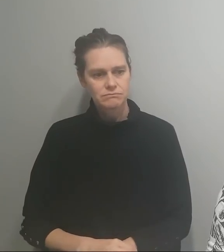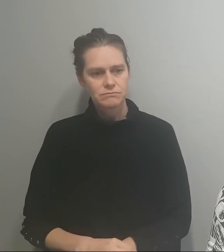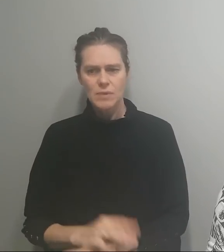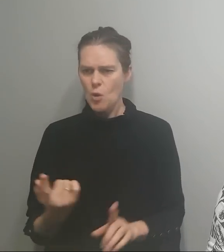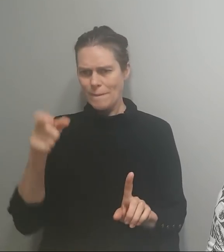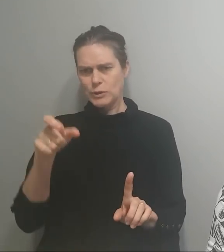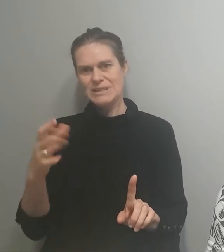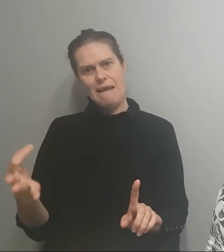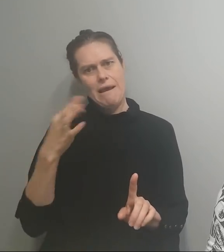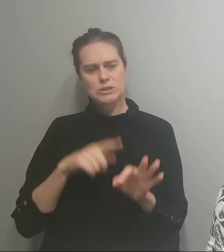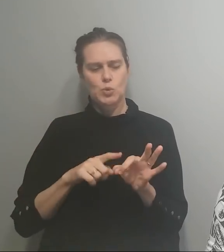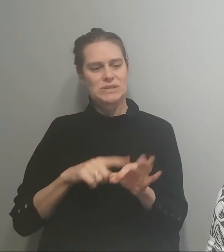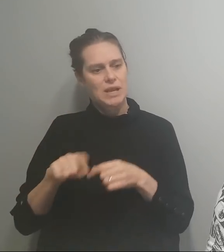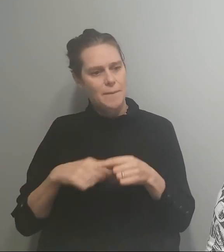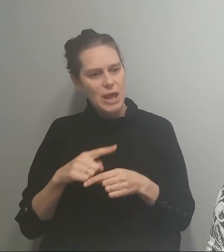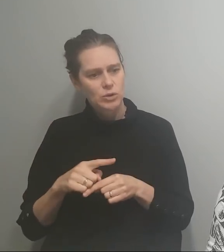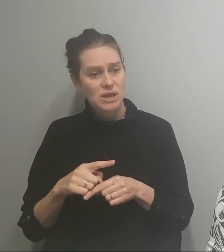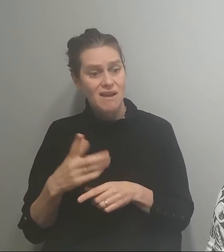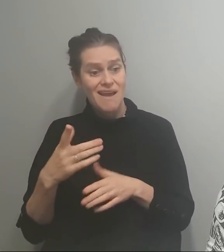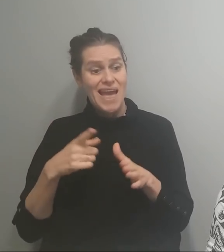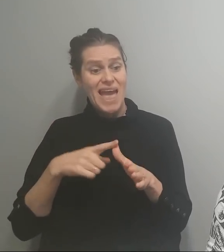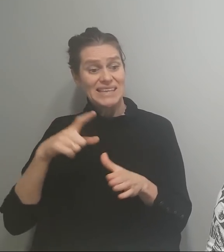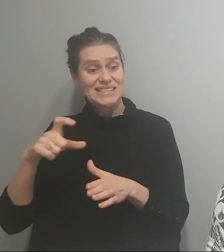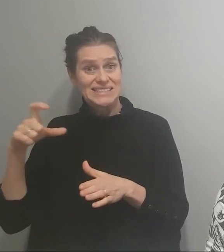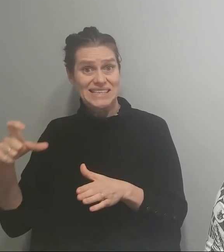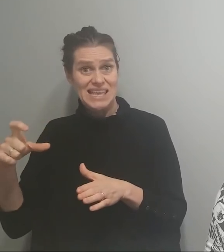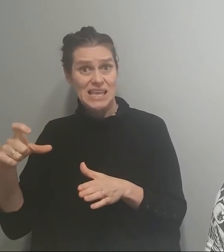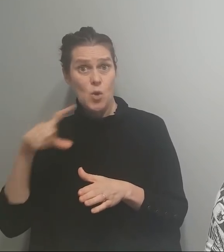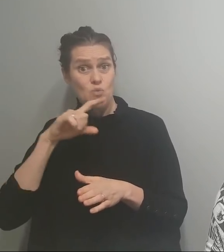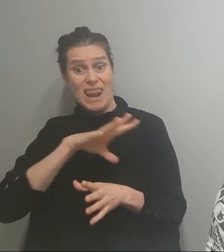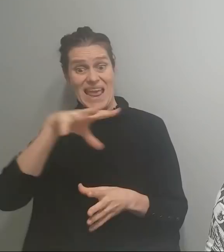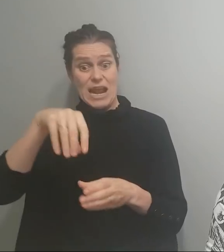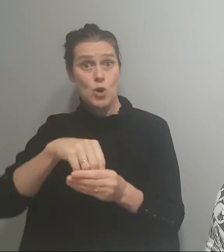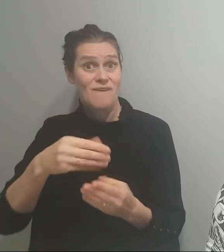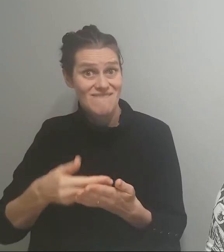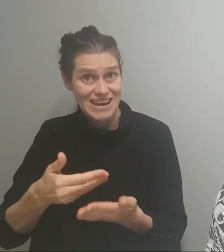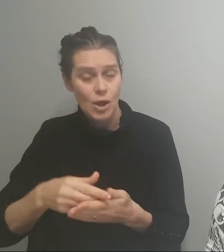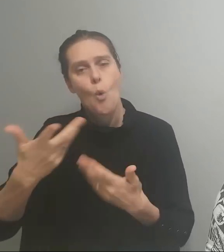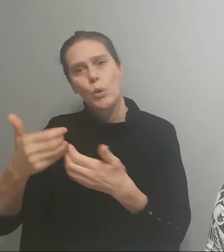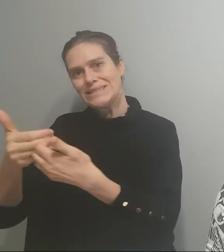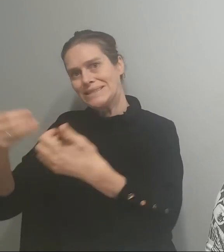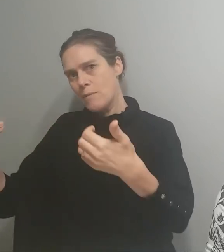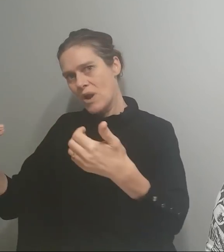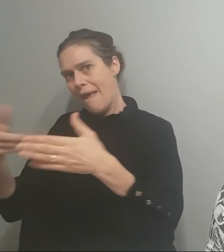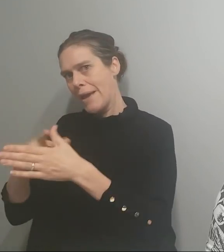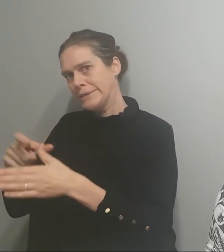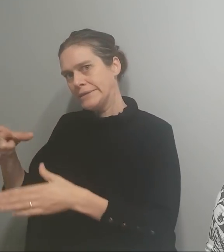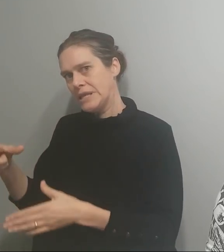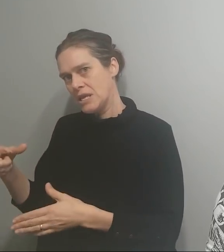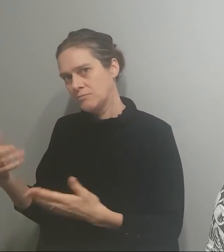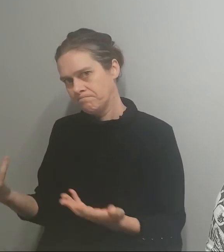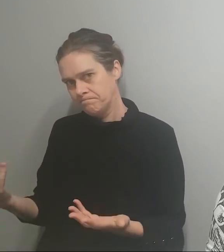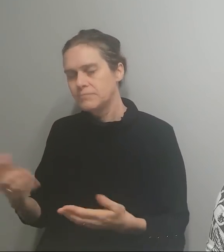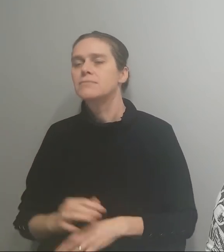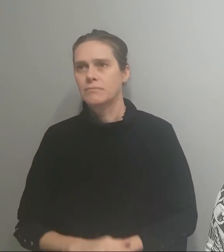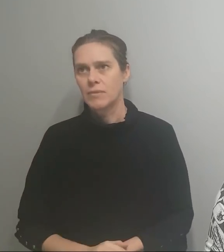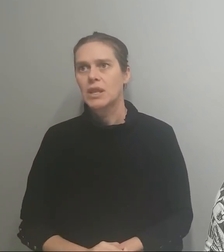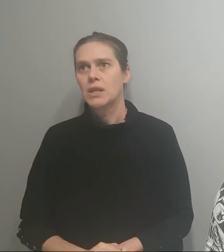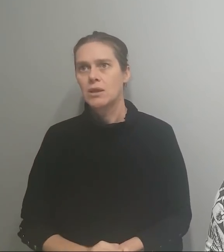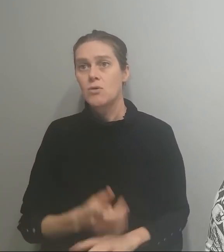be included as available or treated separately? So we're working closely with ACC to look